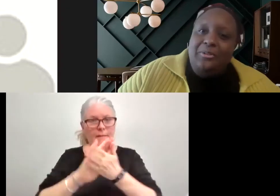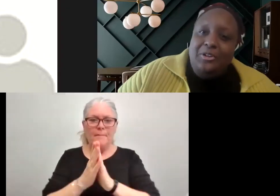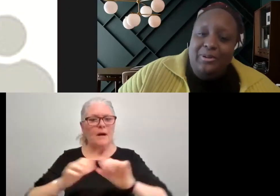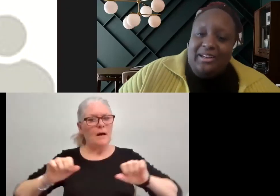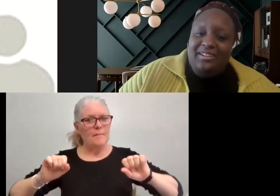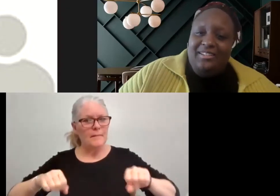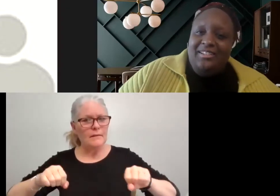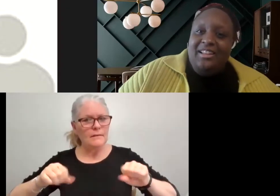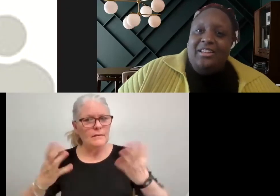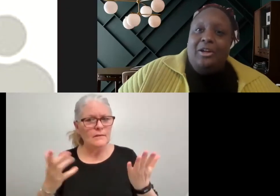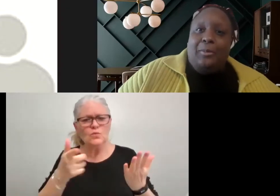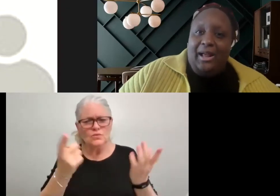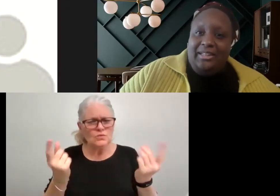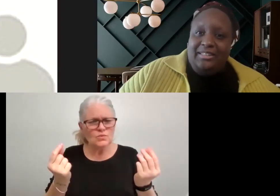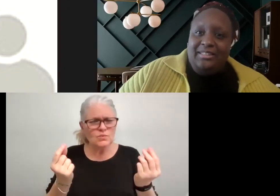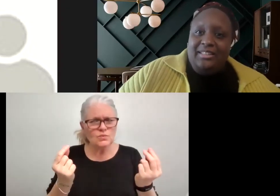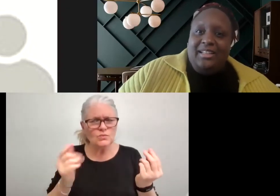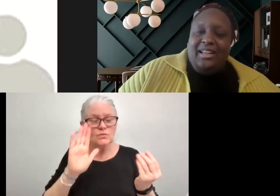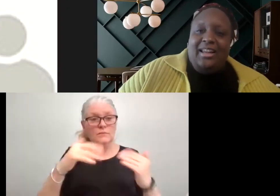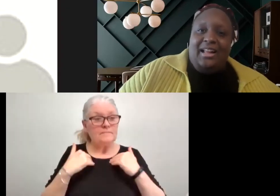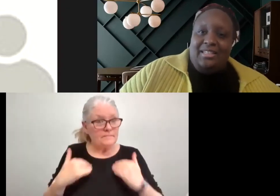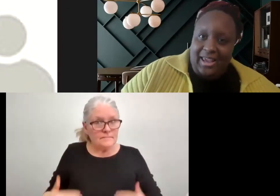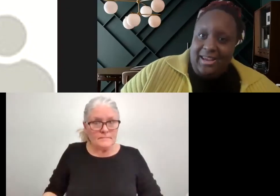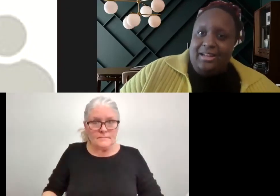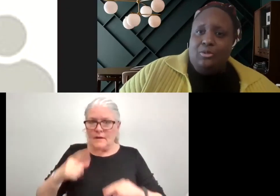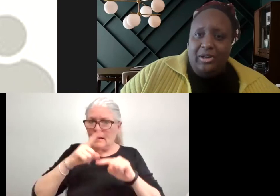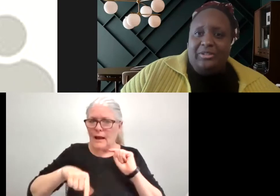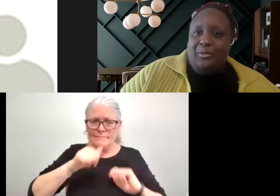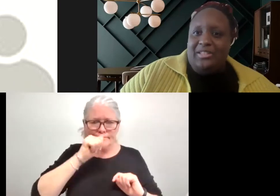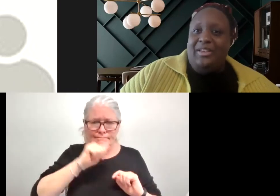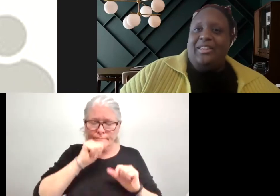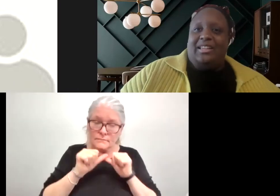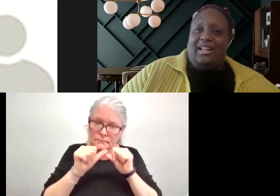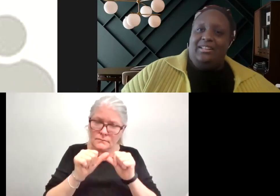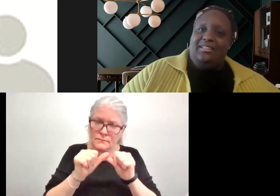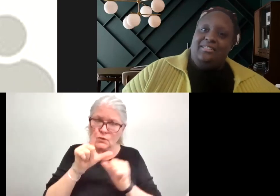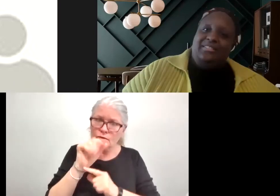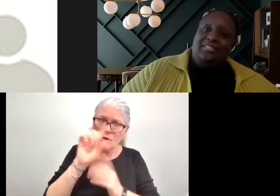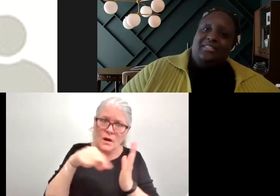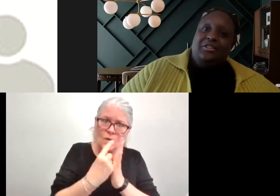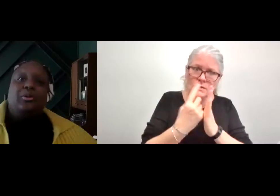What are you doing? Your body cannot take it 24/7 like that.